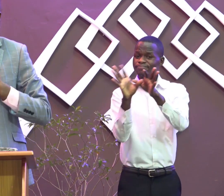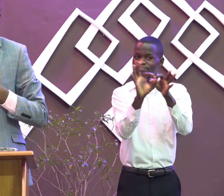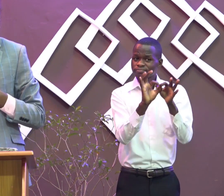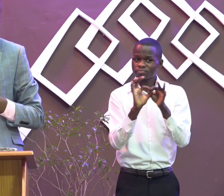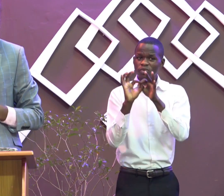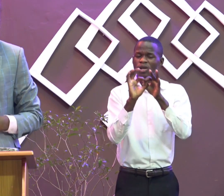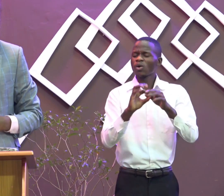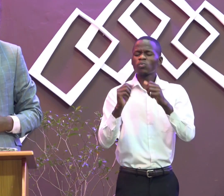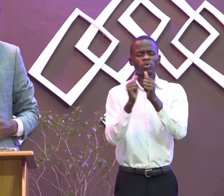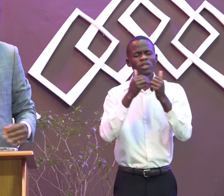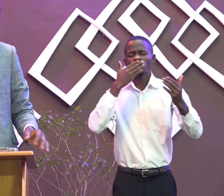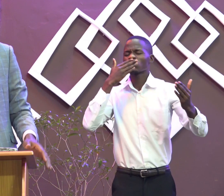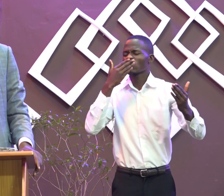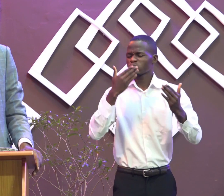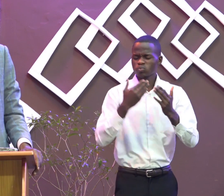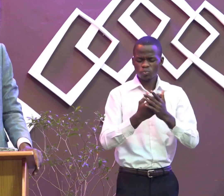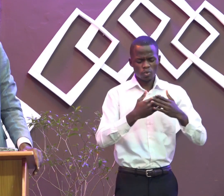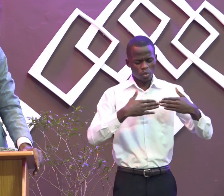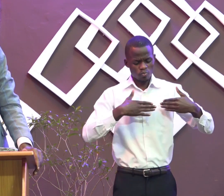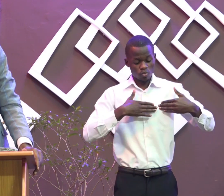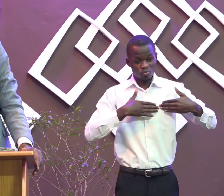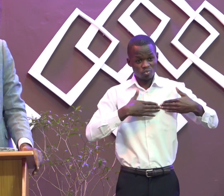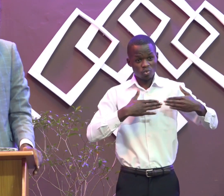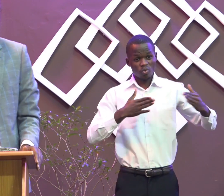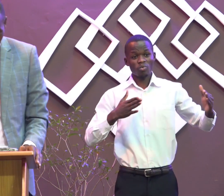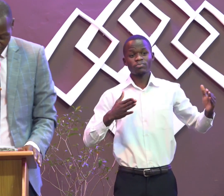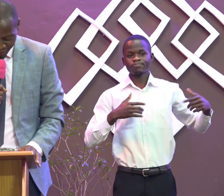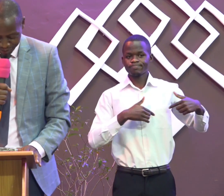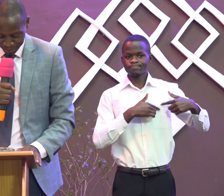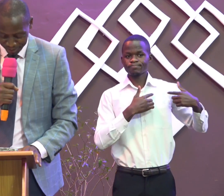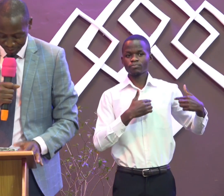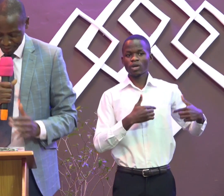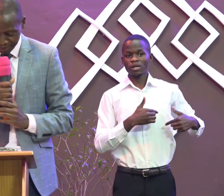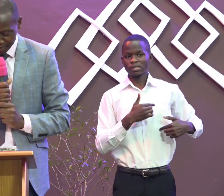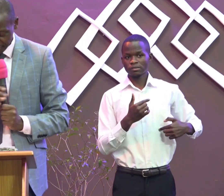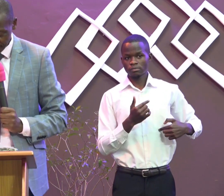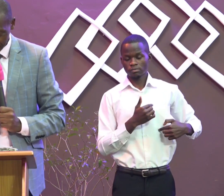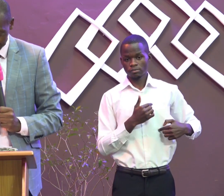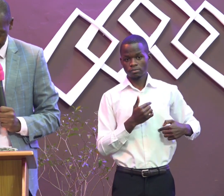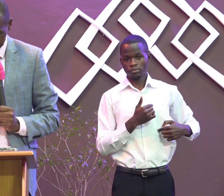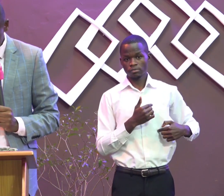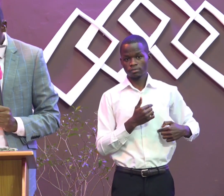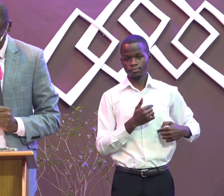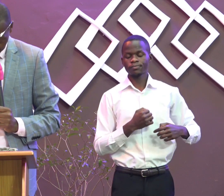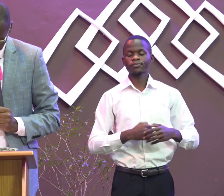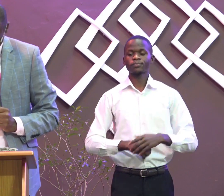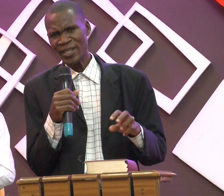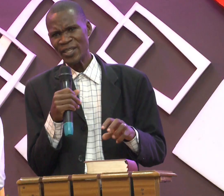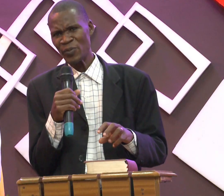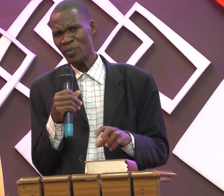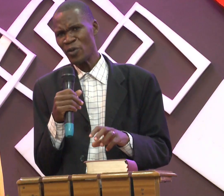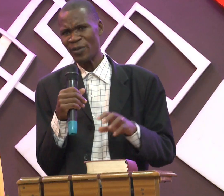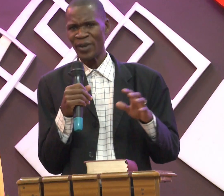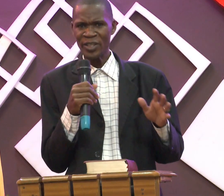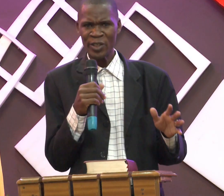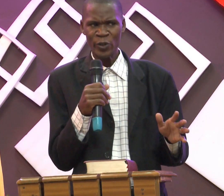n'omutima ogwetadde tuliranga tuli basanyufu olwa Pastor Serumaga. Do not be deceived in any way that the